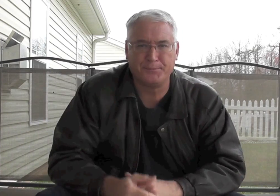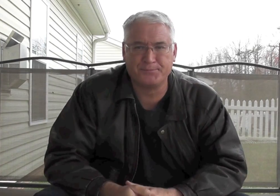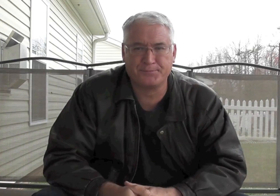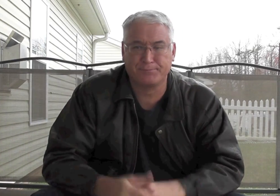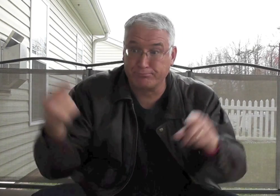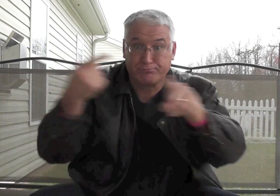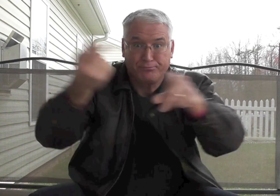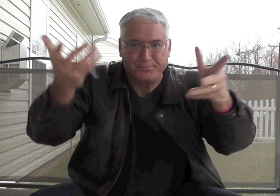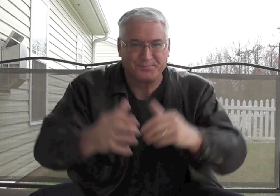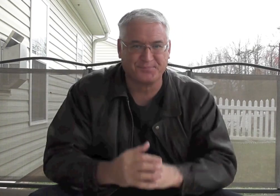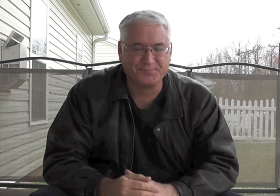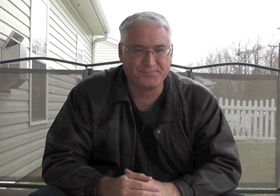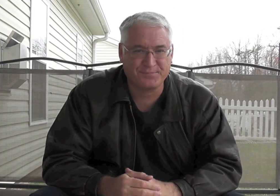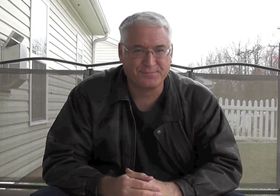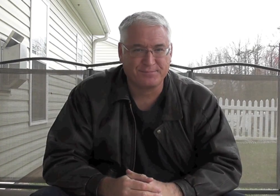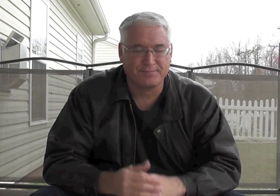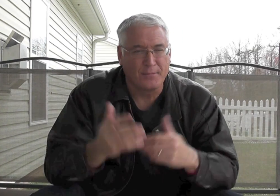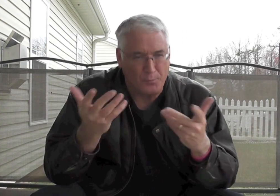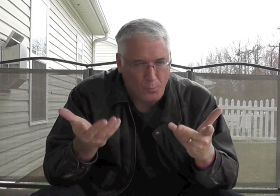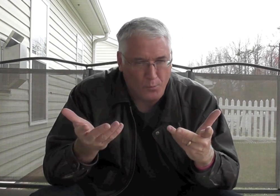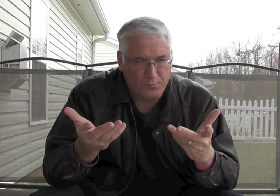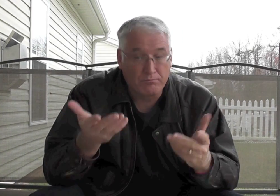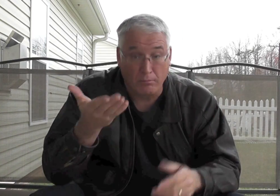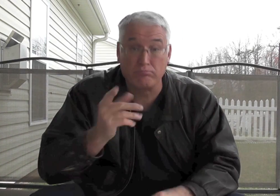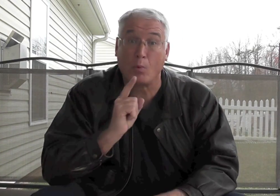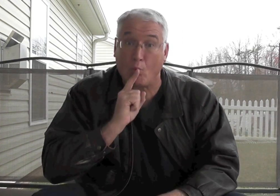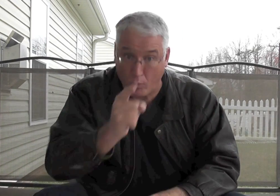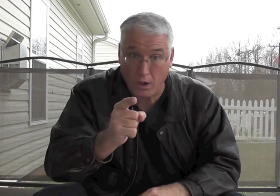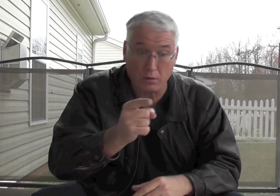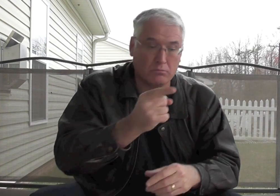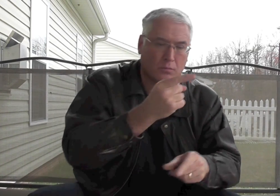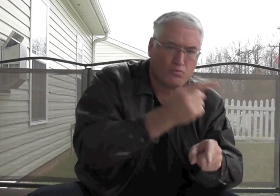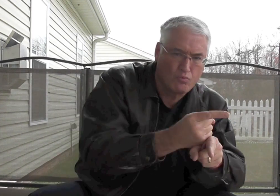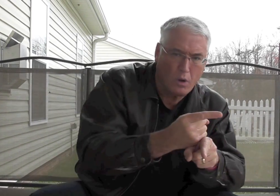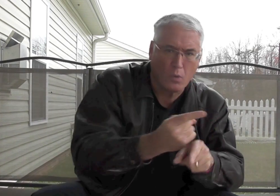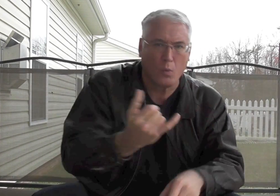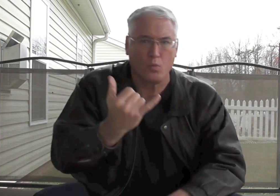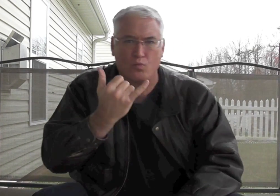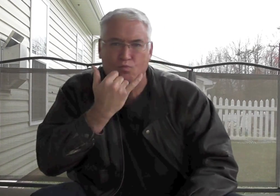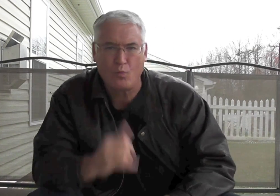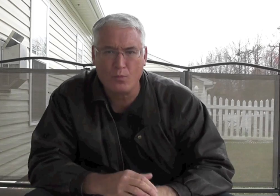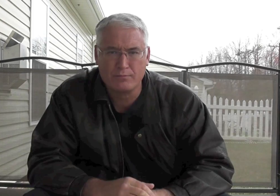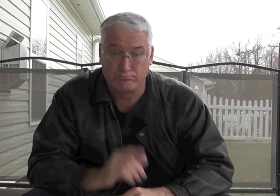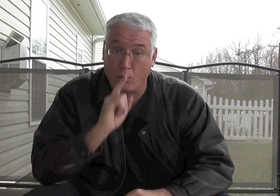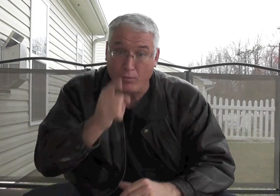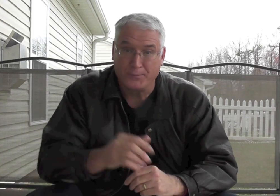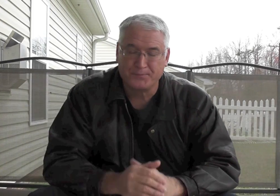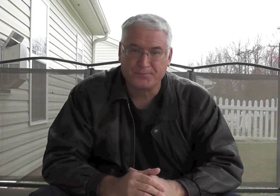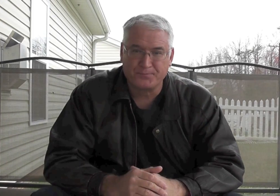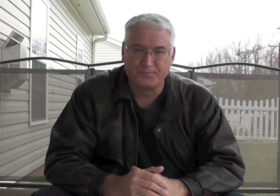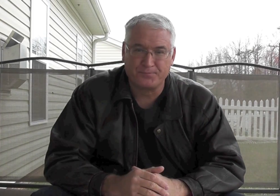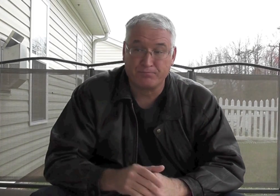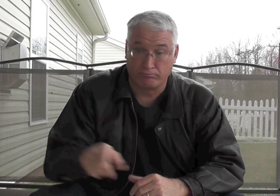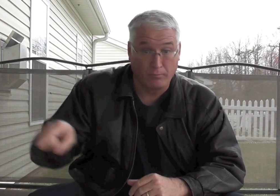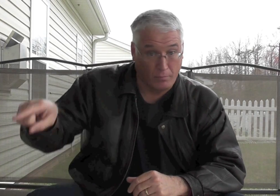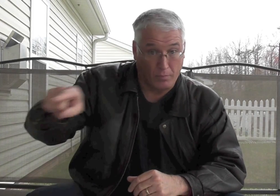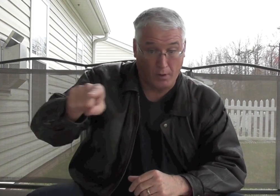Now they say you shouldn't judge me. That's a contradiction. There really is a right and a wrong. It's true.